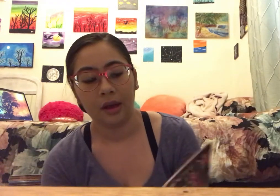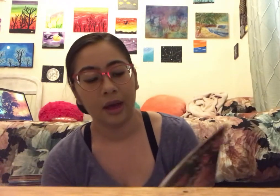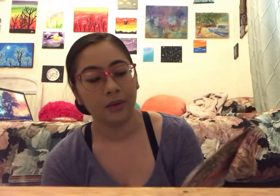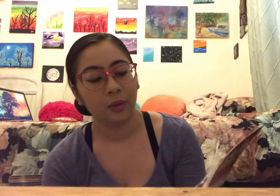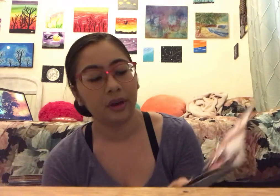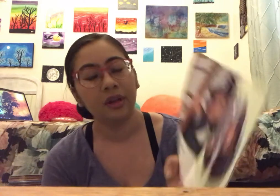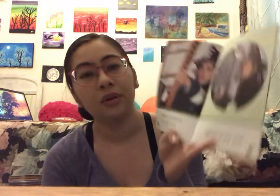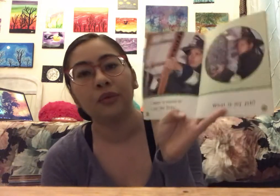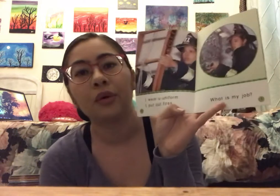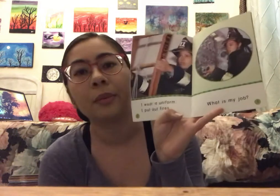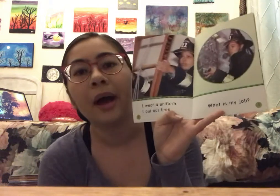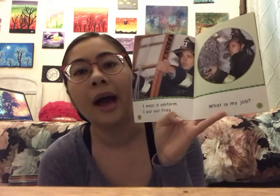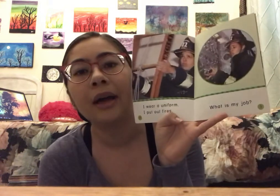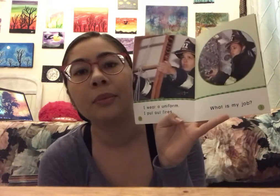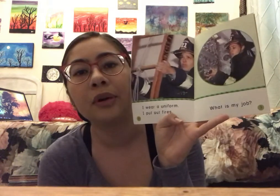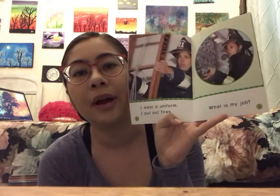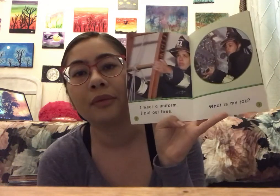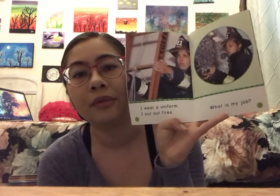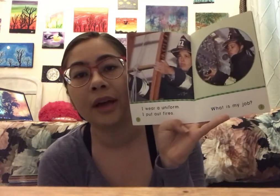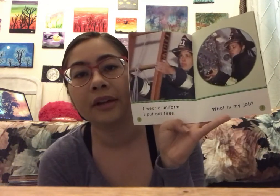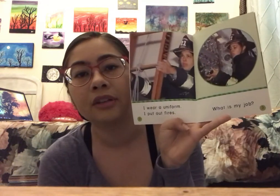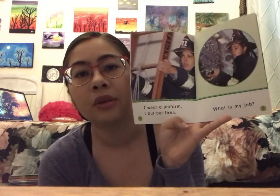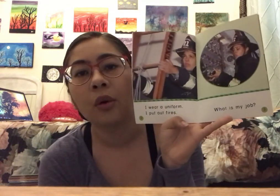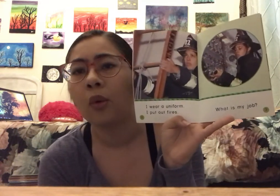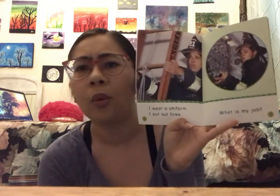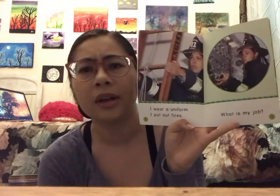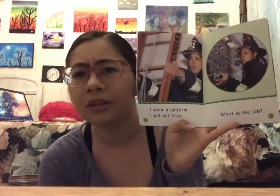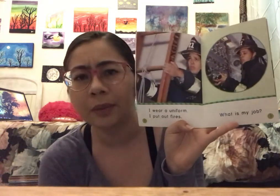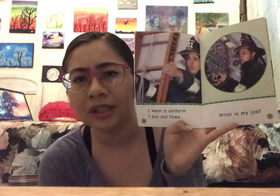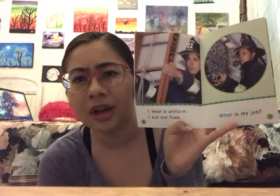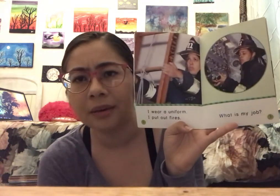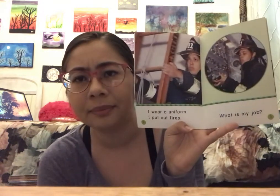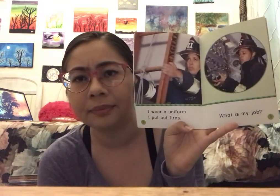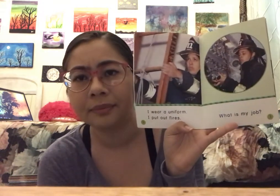I wear a uniform. I put out fires. What is my job?